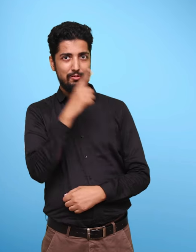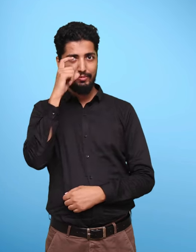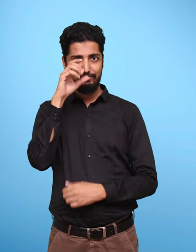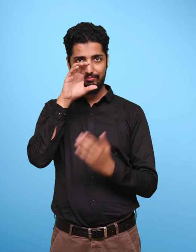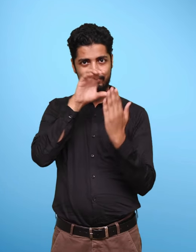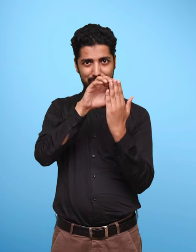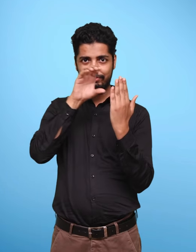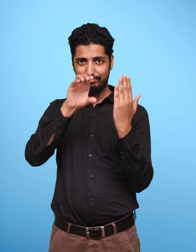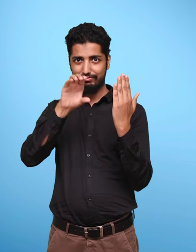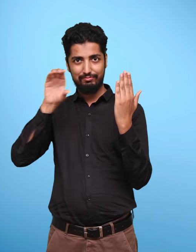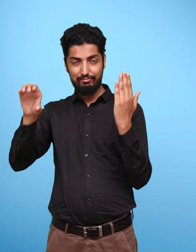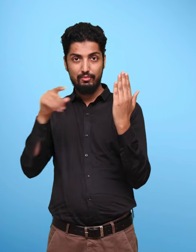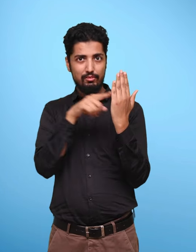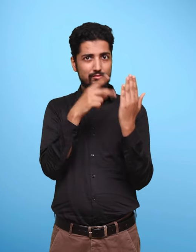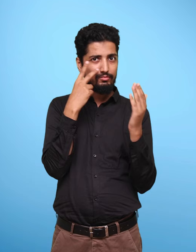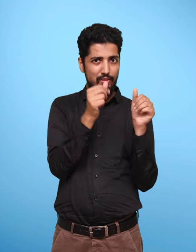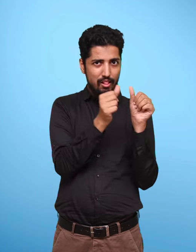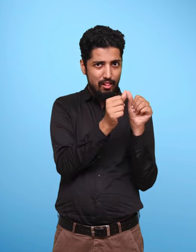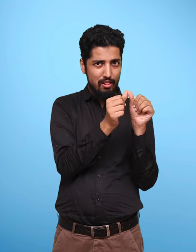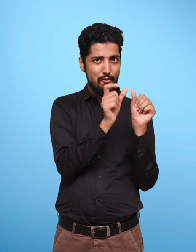Find the odd one out.